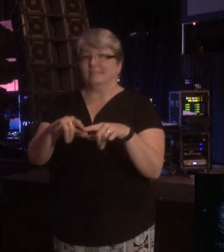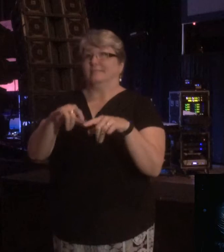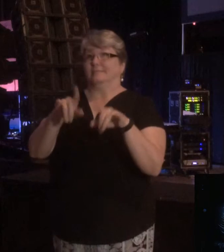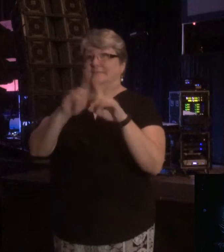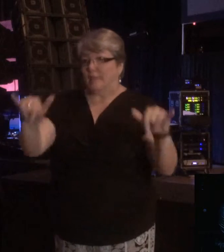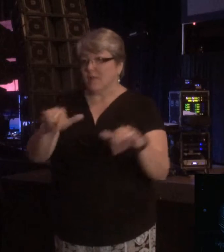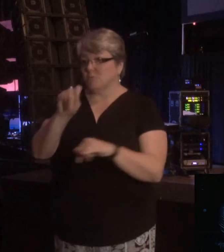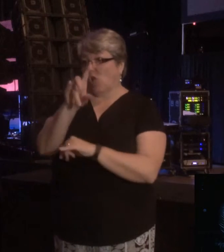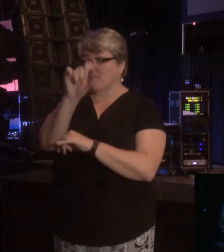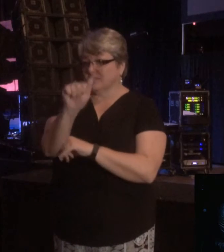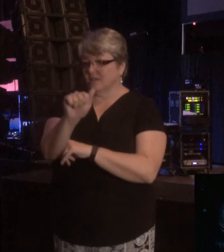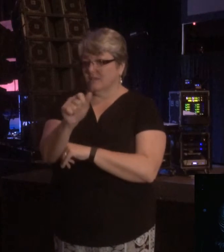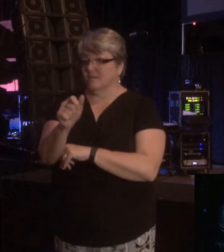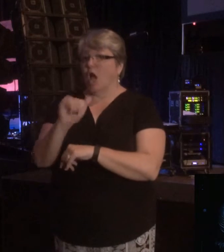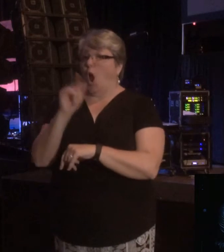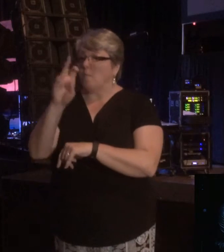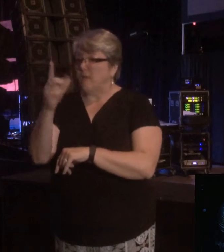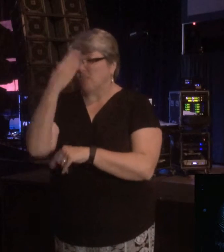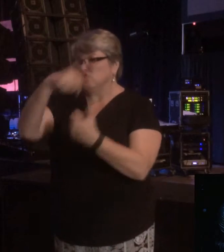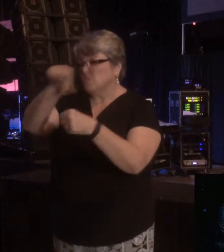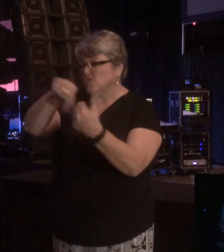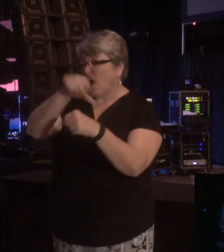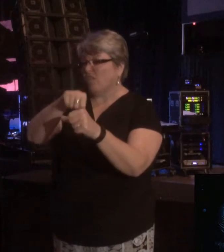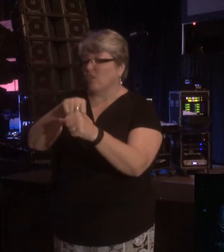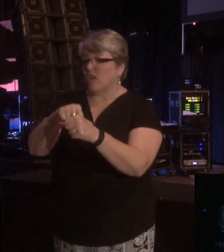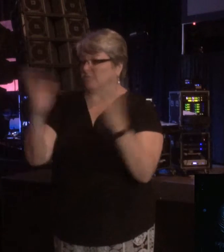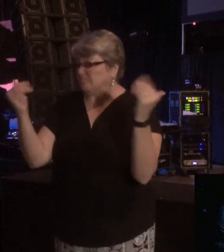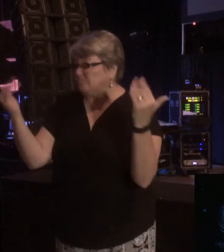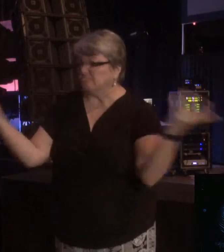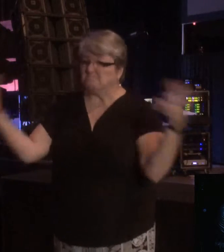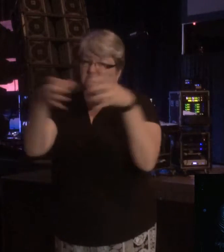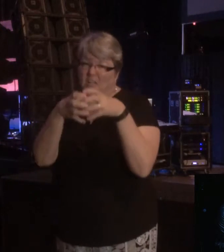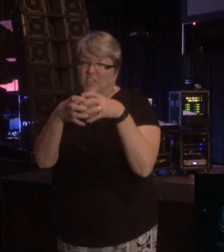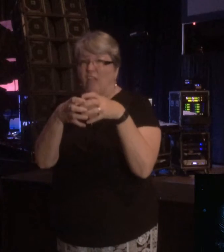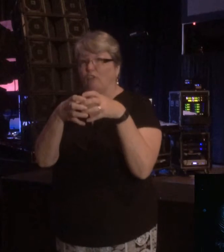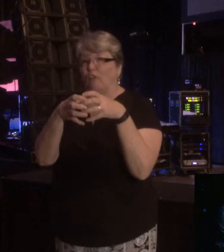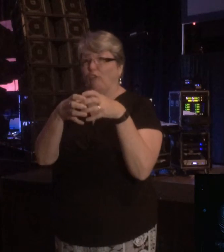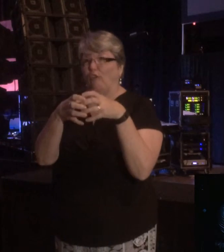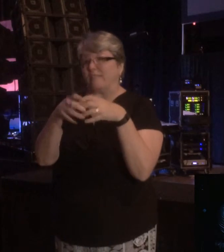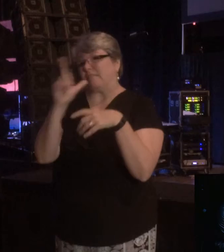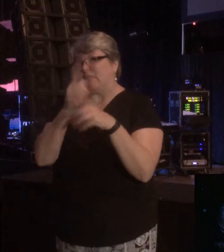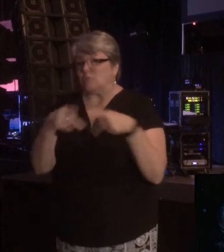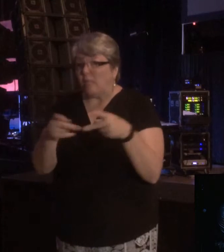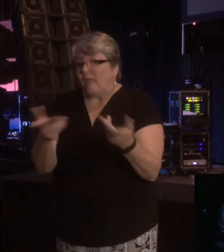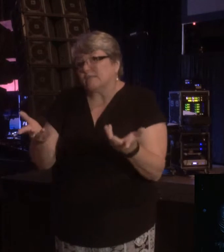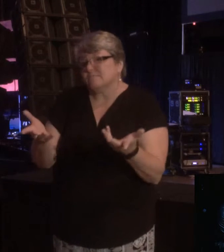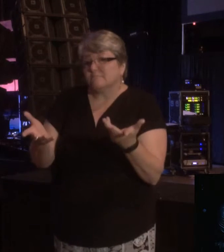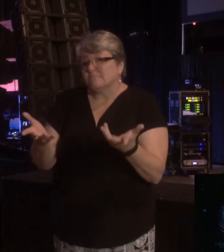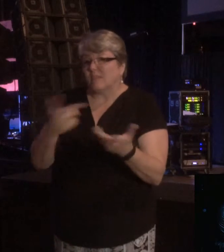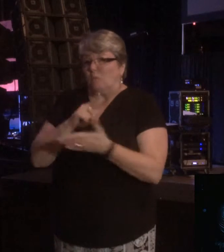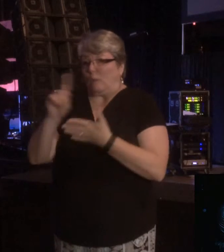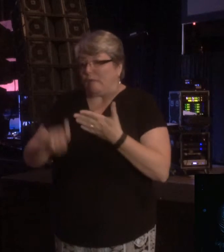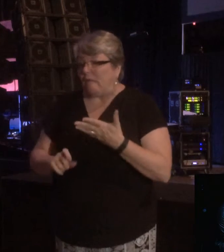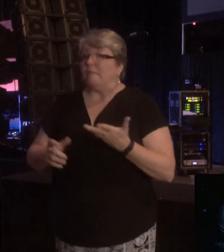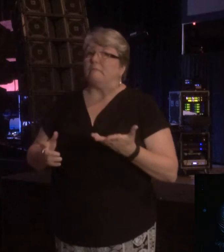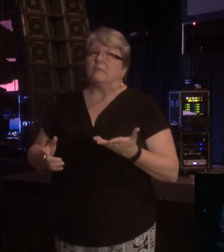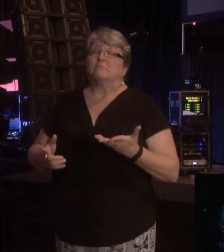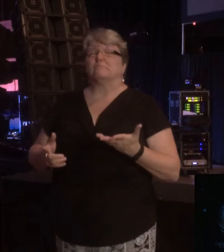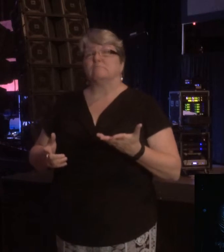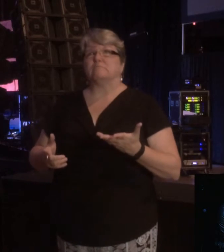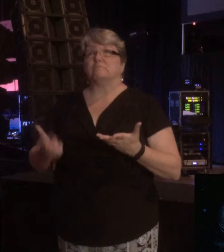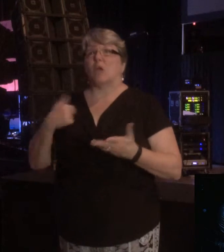like, okay, so what are we? Are we friends? Are we not? But we didn't talk about it. So Jeff started thinking that we were